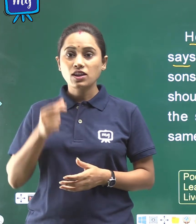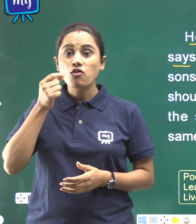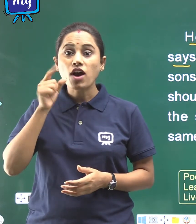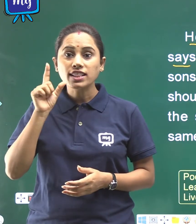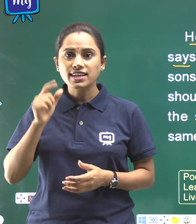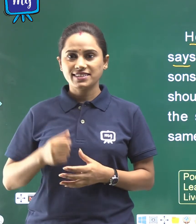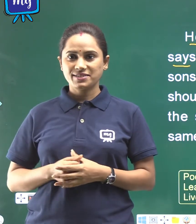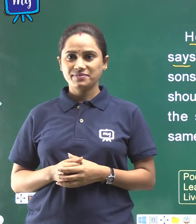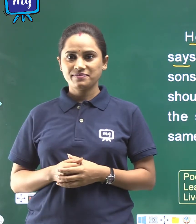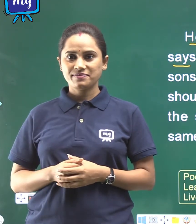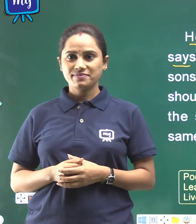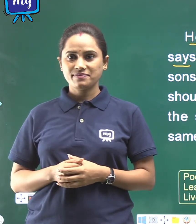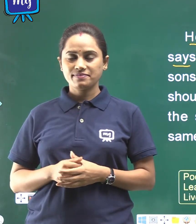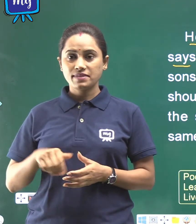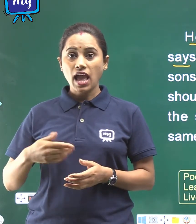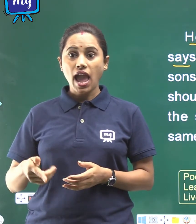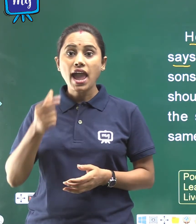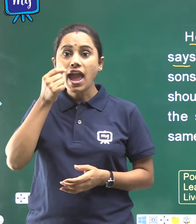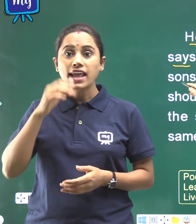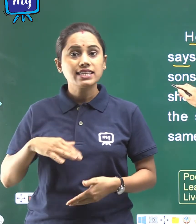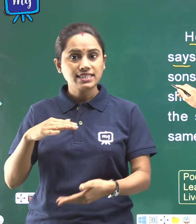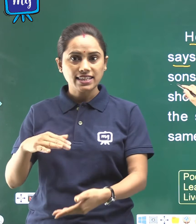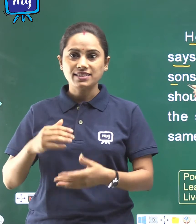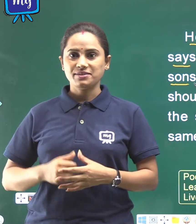fathers and sons